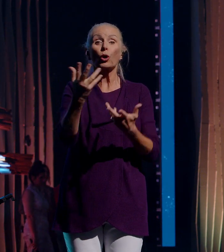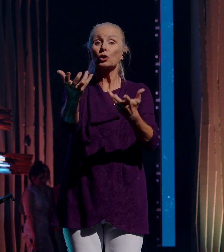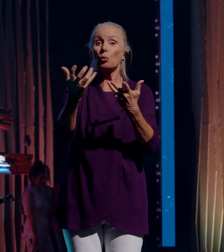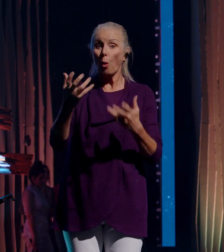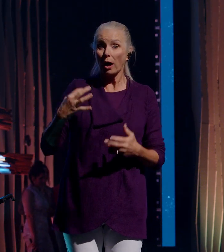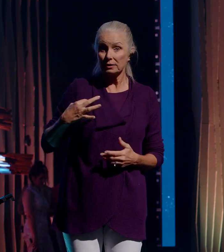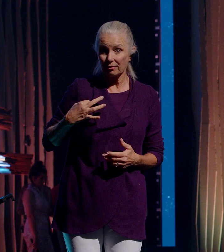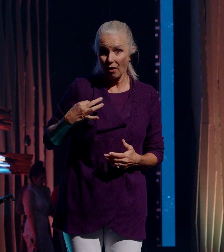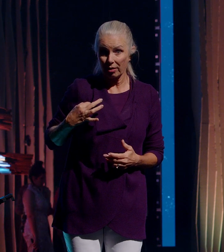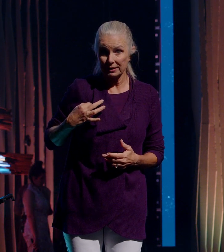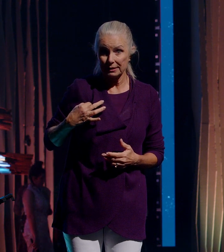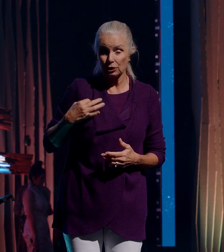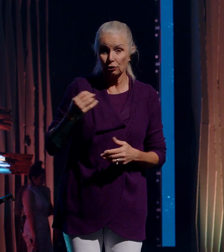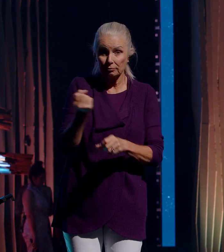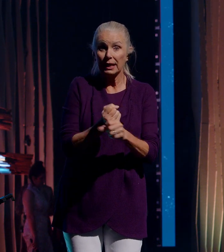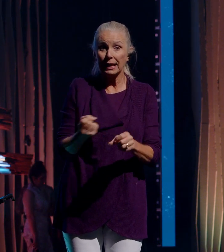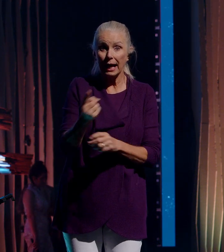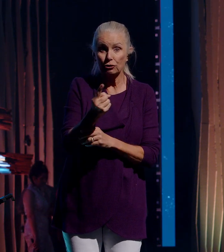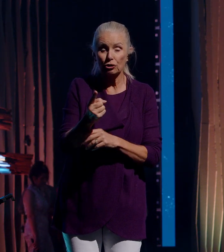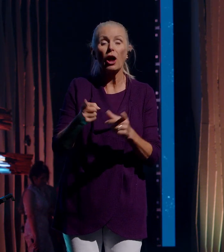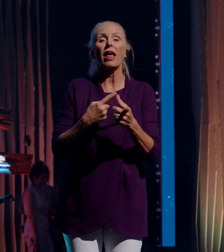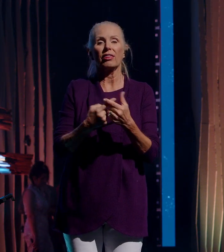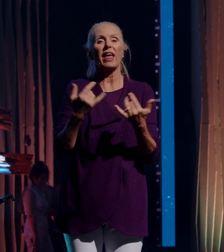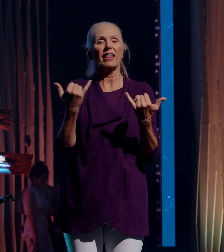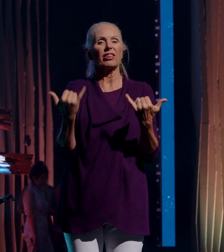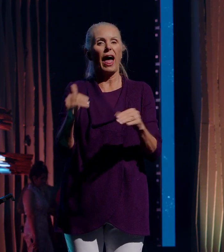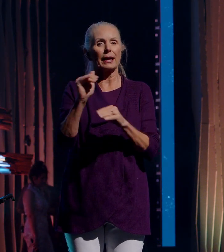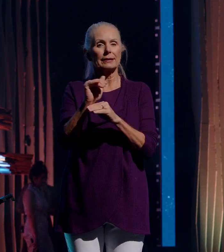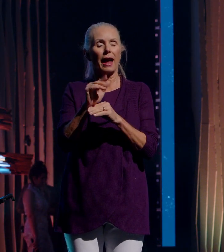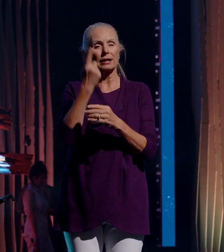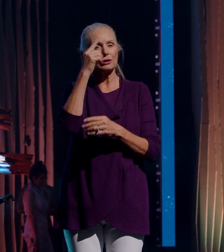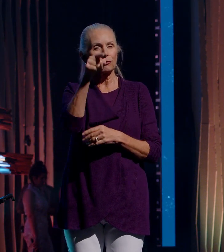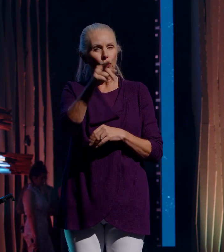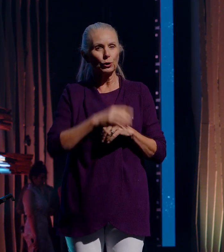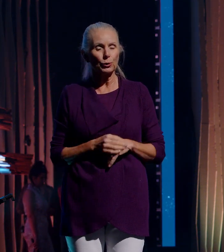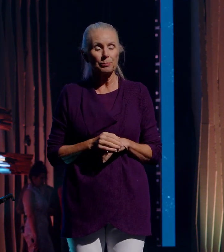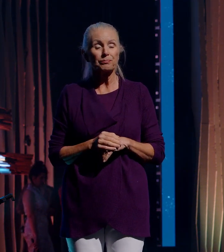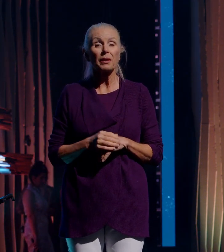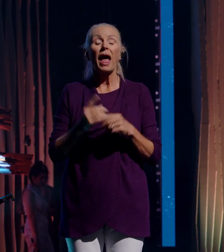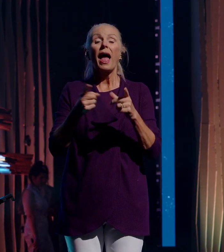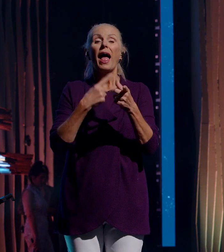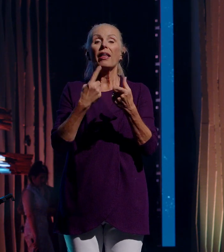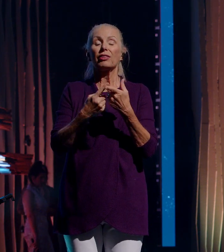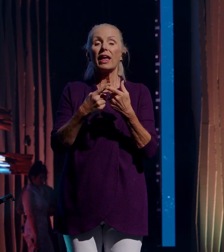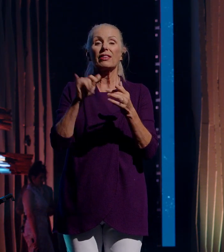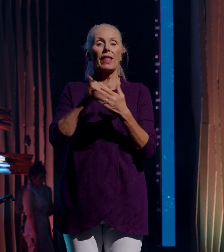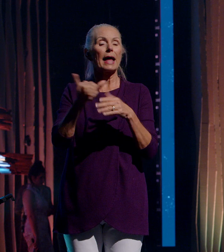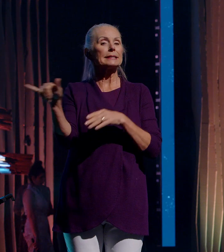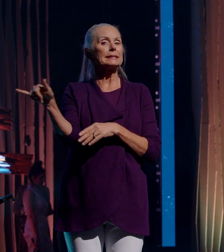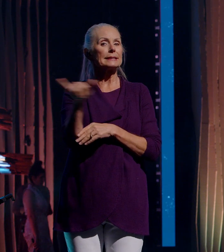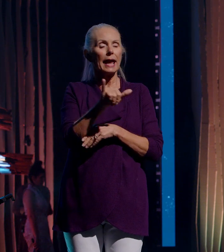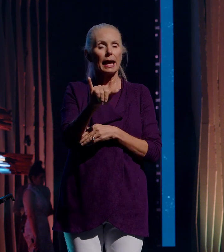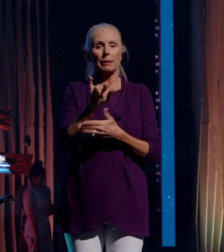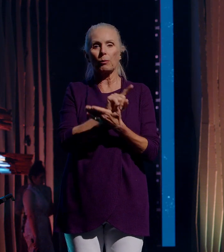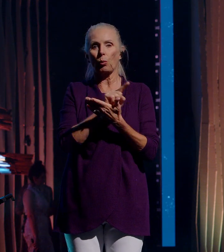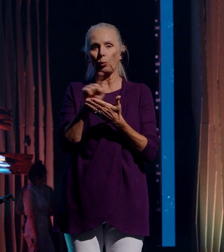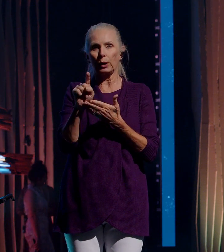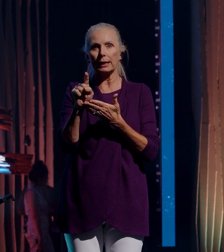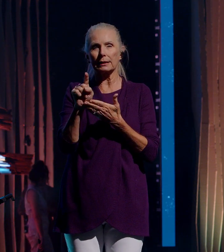volunteer in this coming year, then this night is for you. And then on that same weekend, we